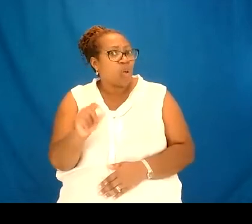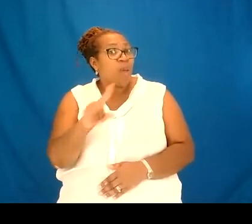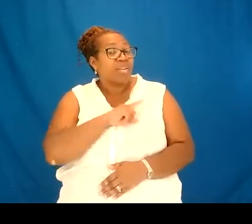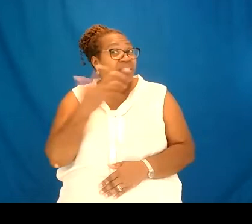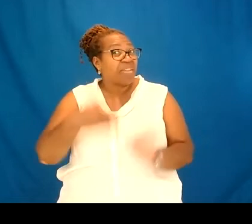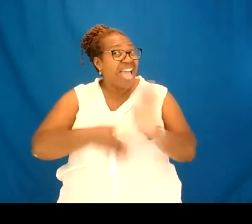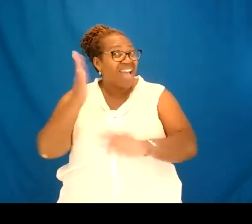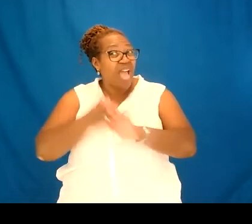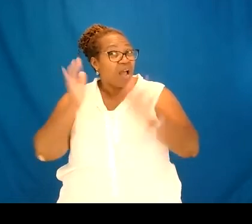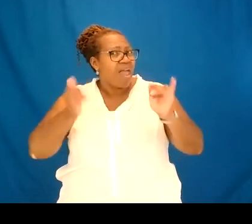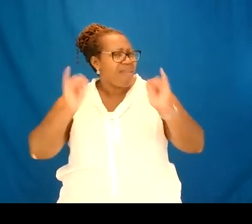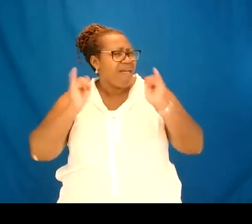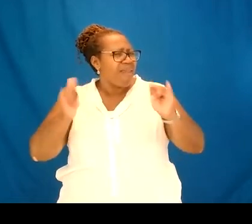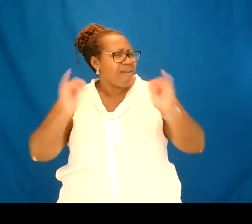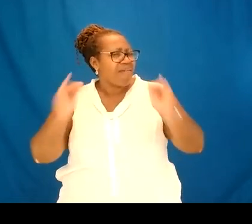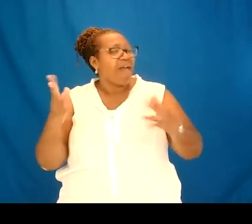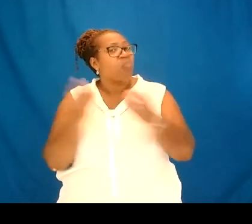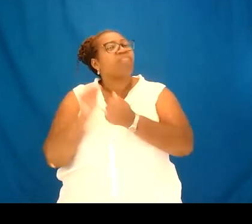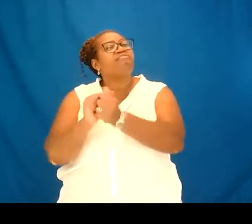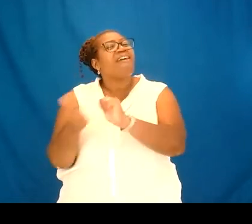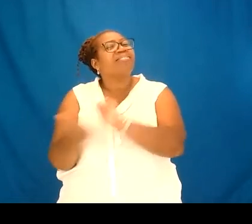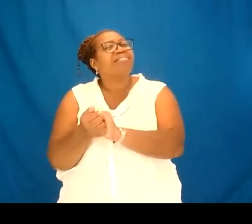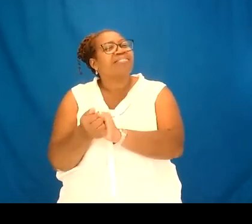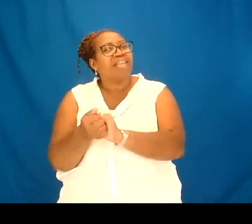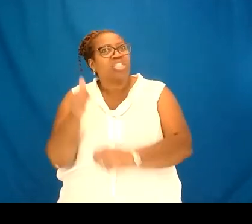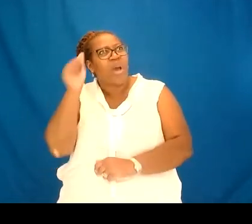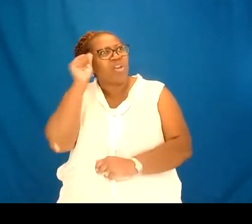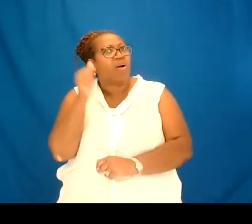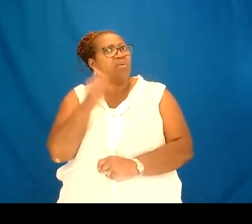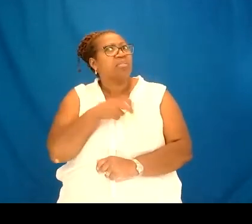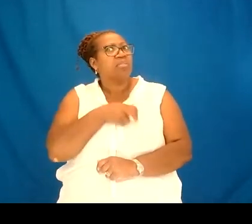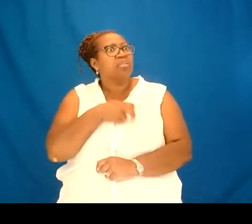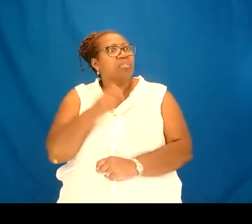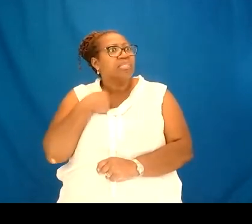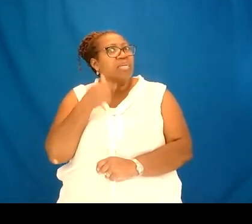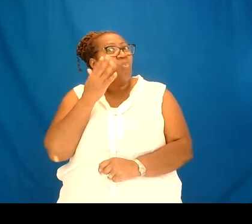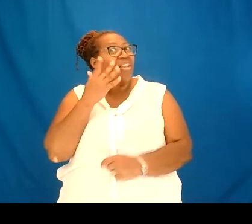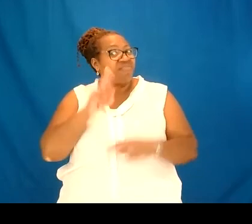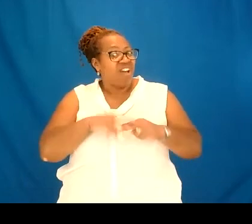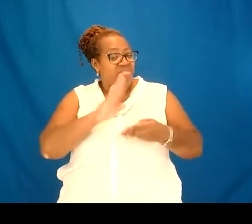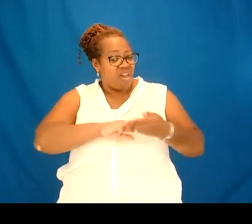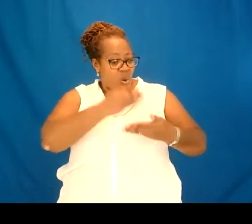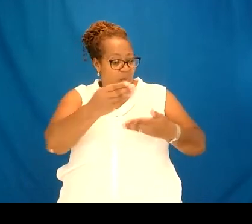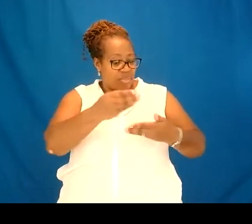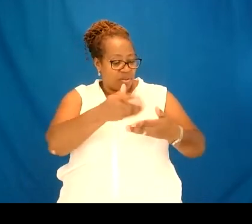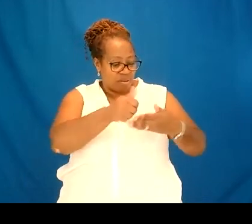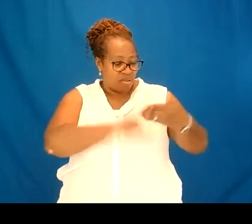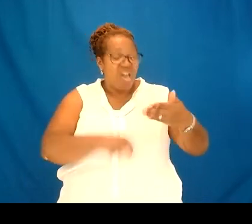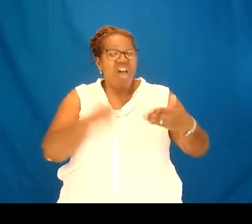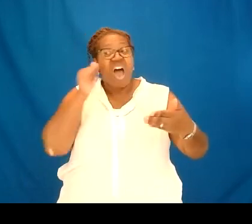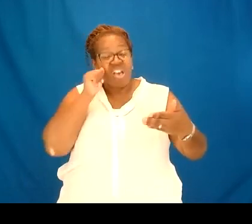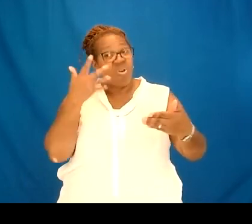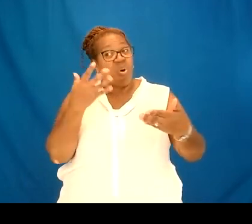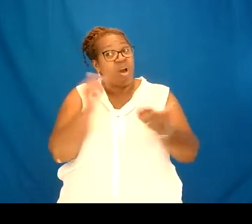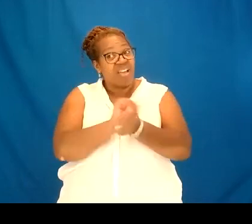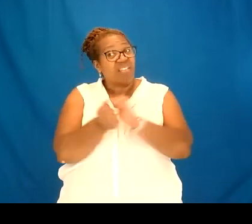I never even used that alarm clock. So I was sure that as he opened that envelope, that I had failed those